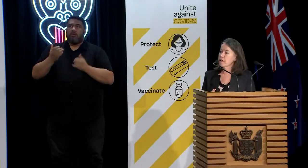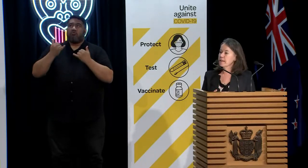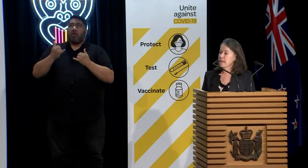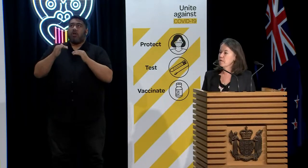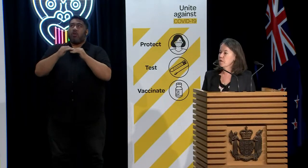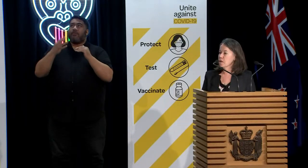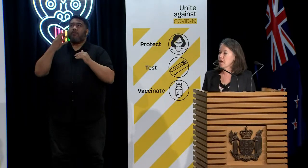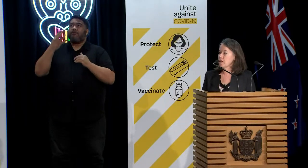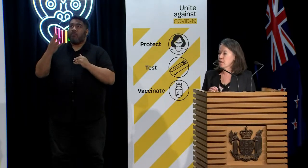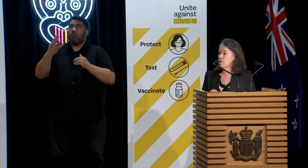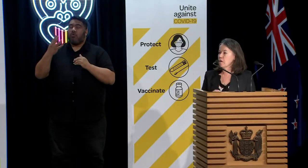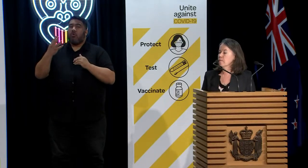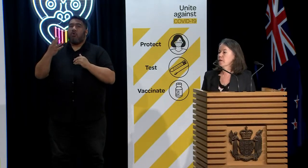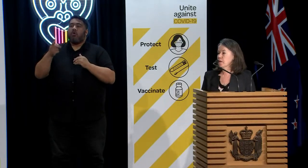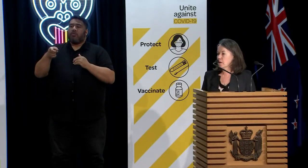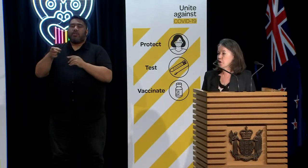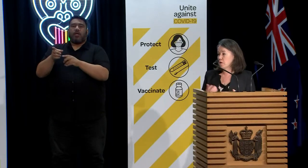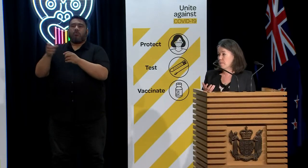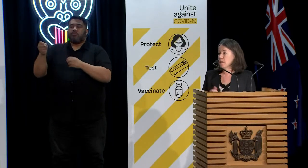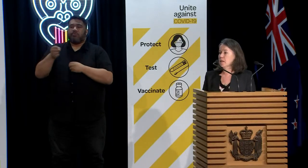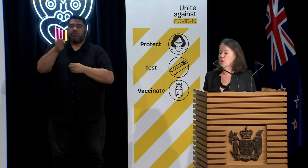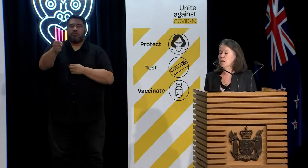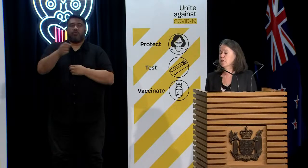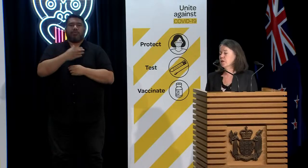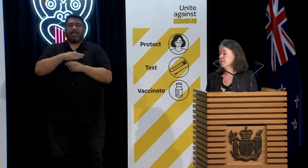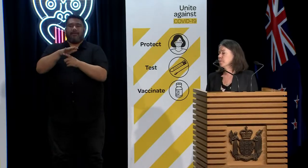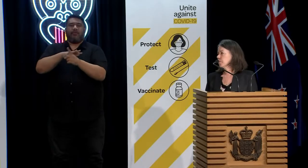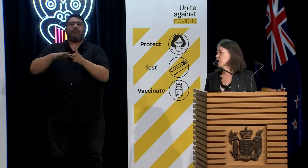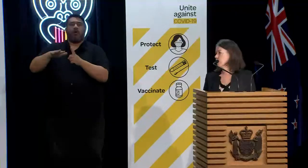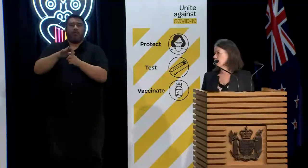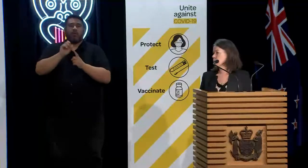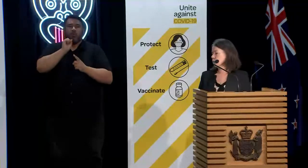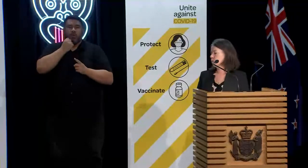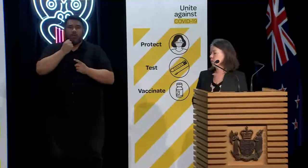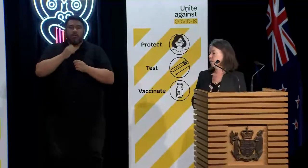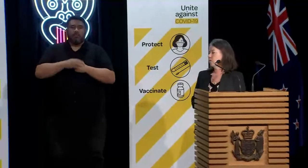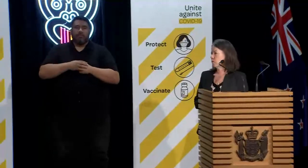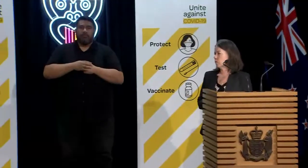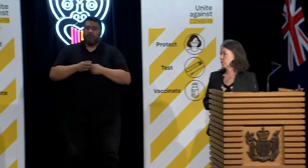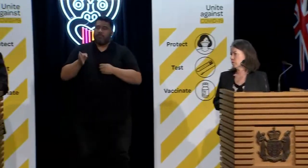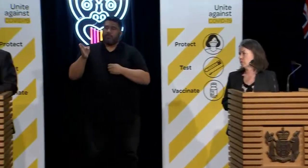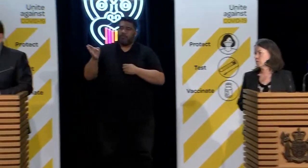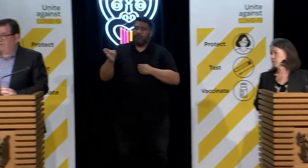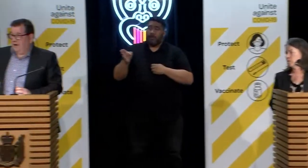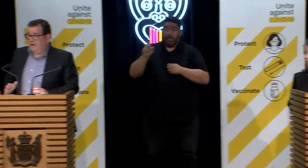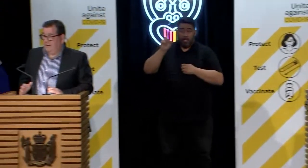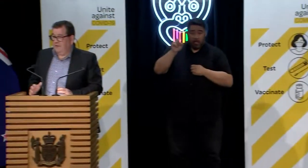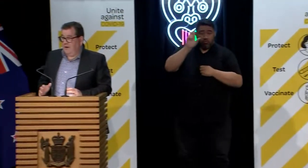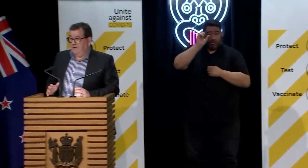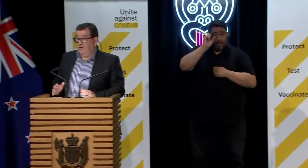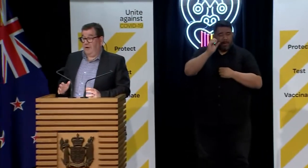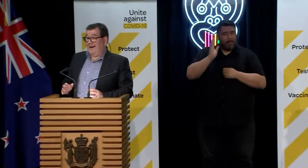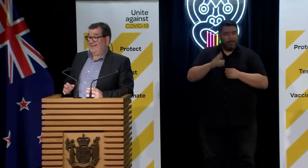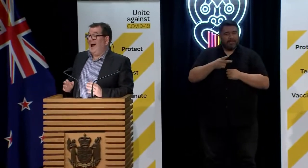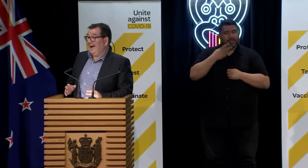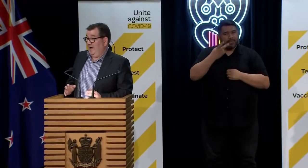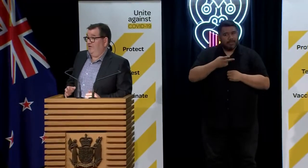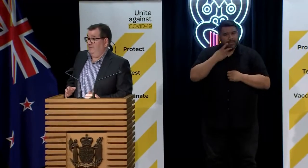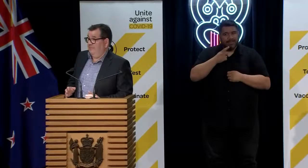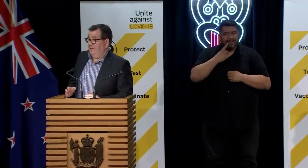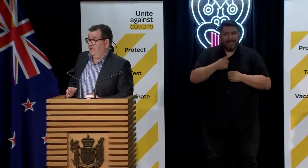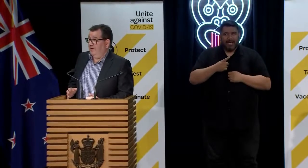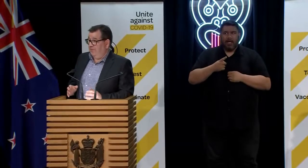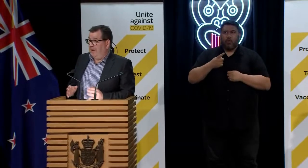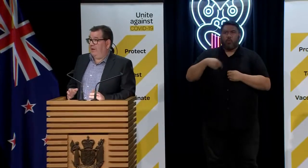home to a very safe, contained environment should they be discharged. It is really important to keep reiterating that it's not like a